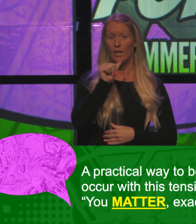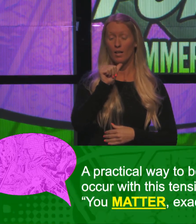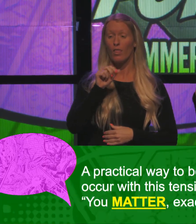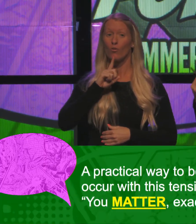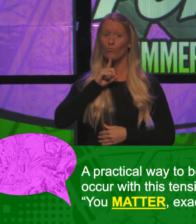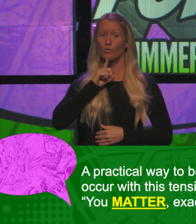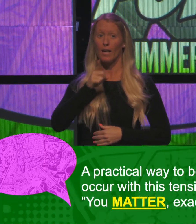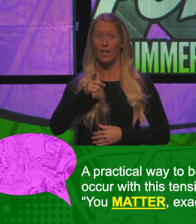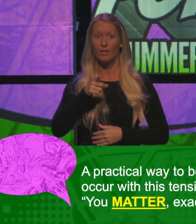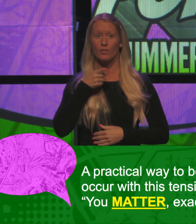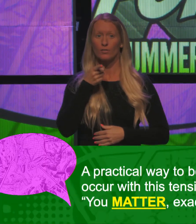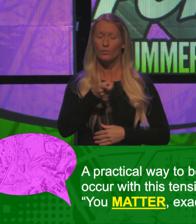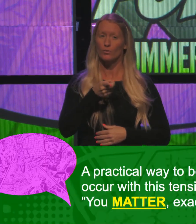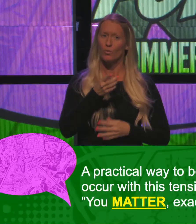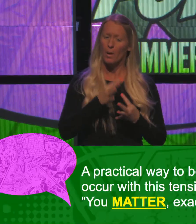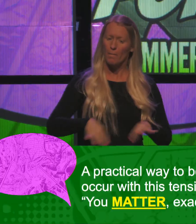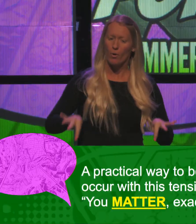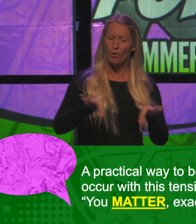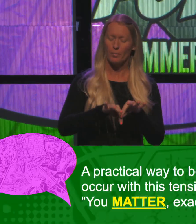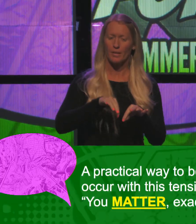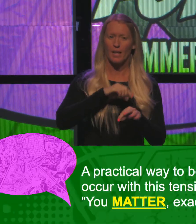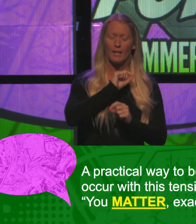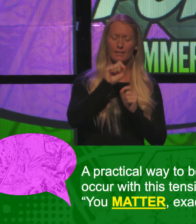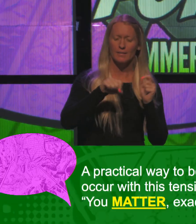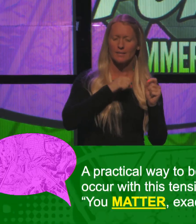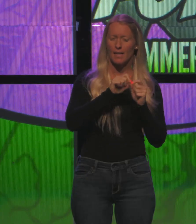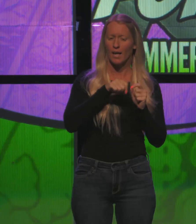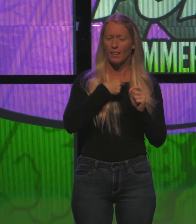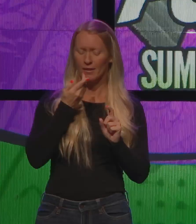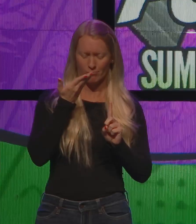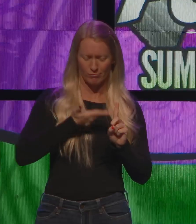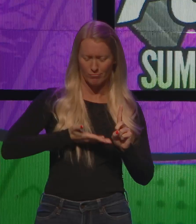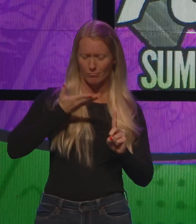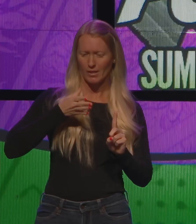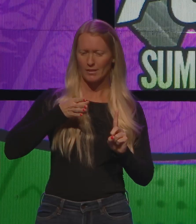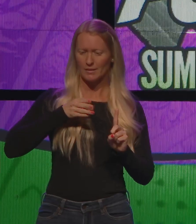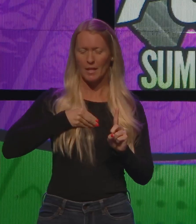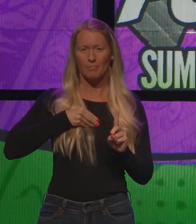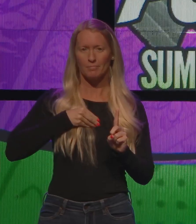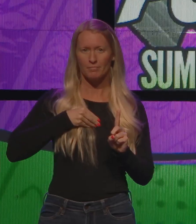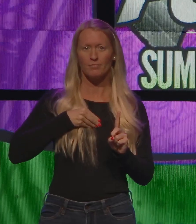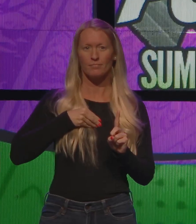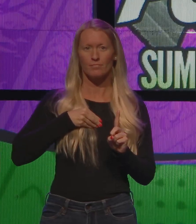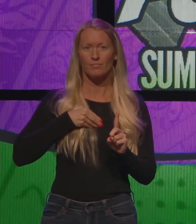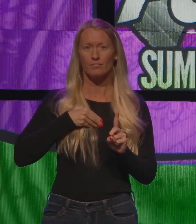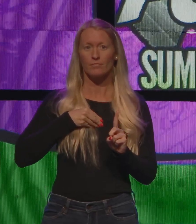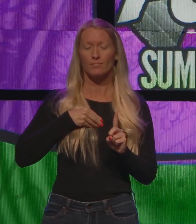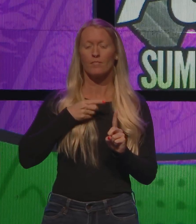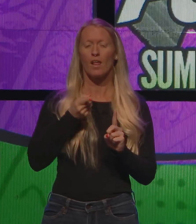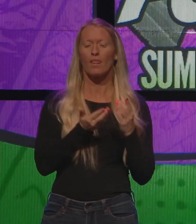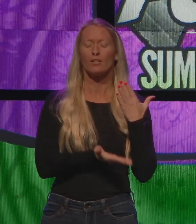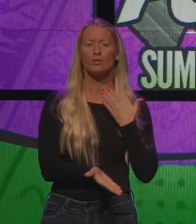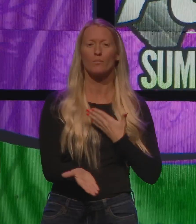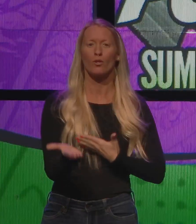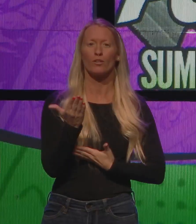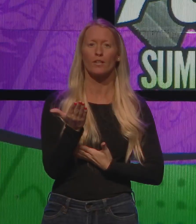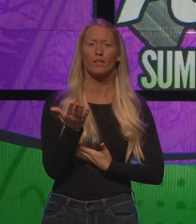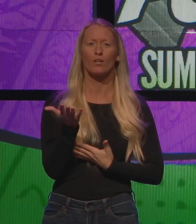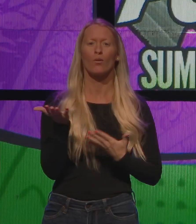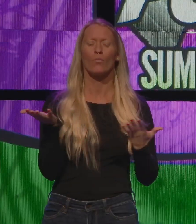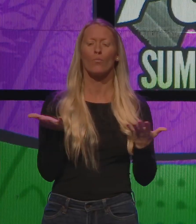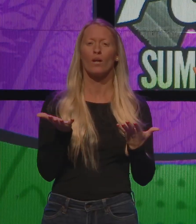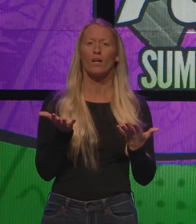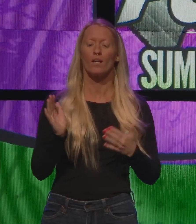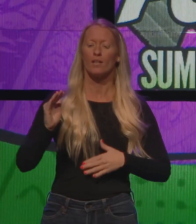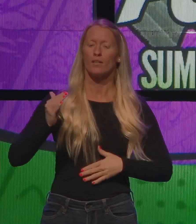matter exactly as you are. And so this morning, maybe what is God inviting you in as